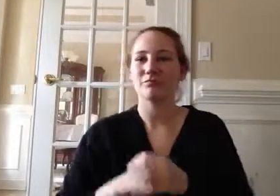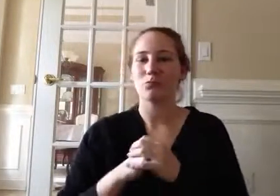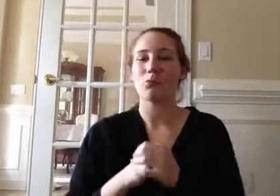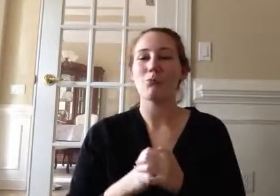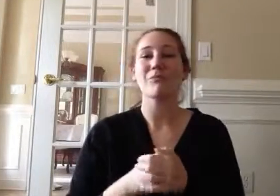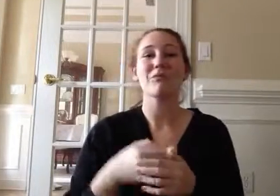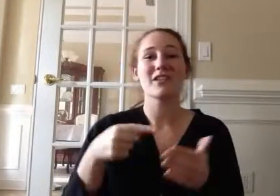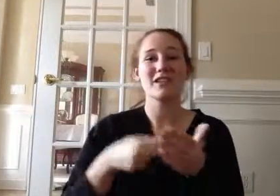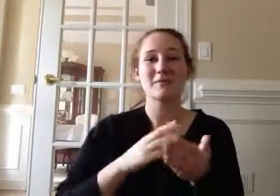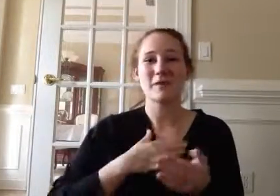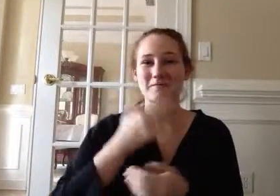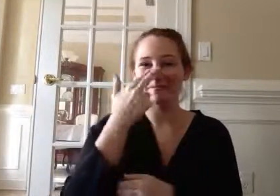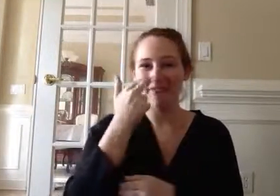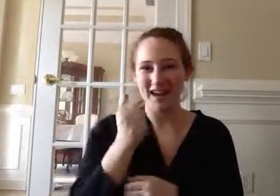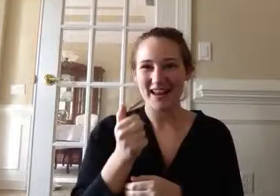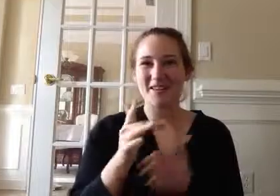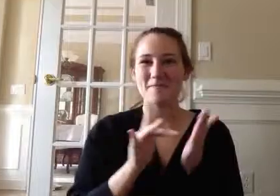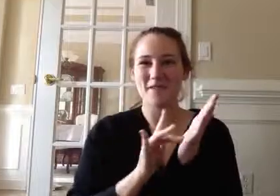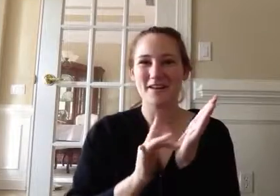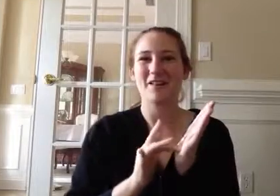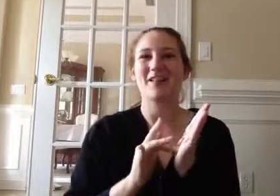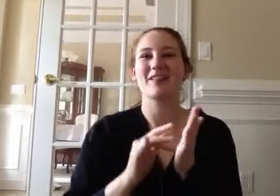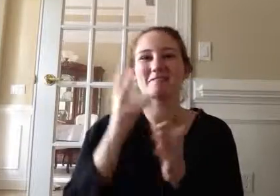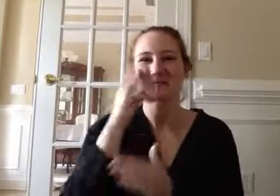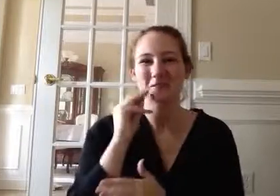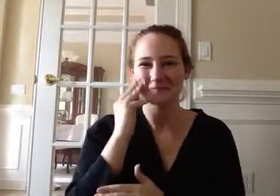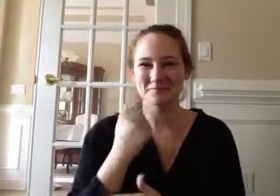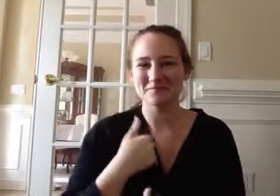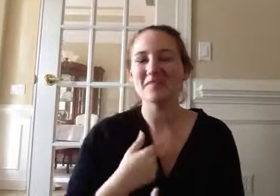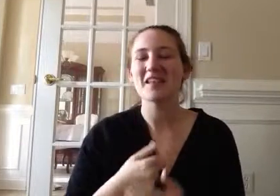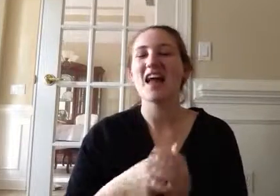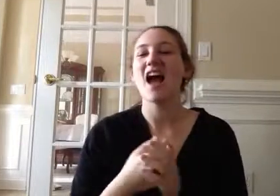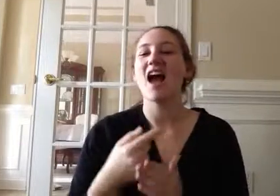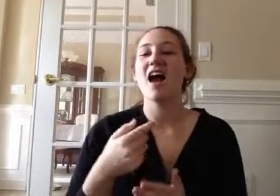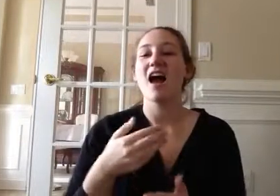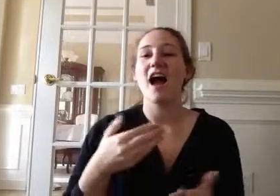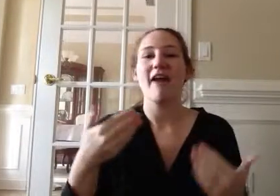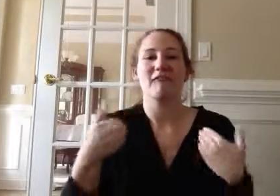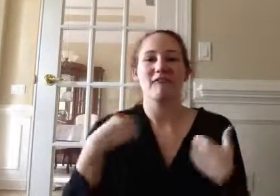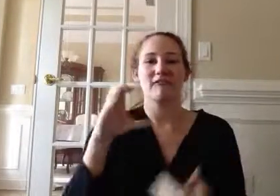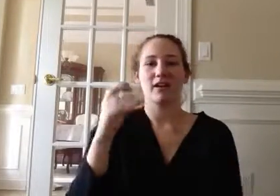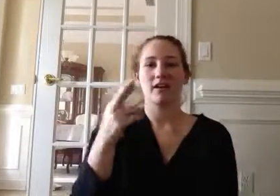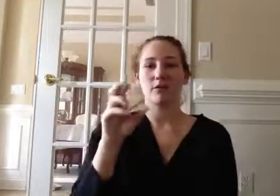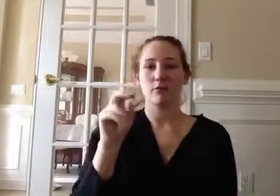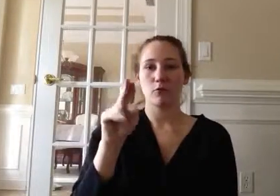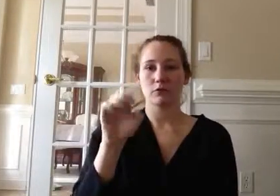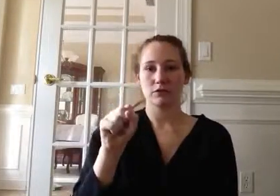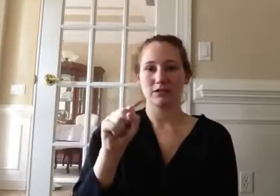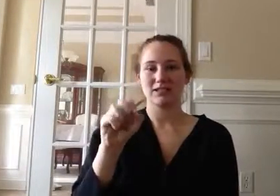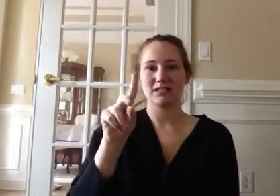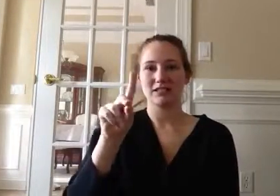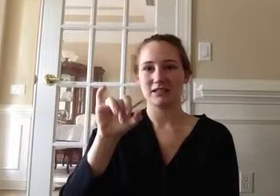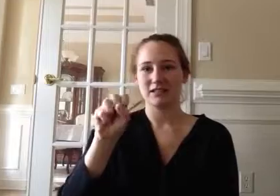This is my funny medical procedure experience. I have Crohn's disease. Crohn's disease is a